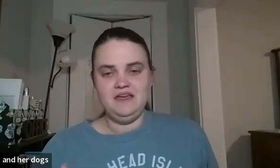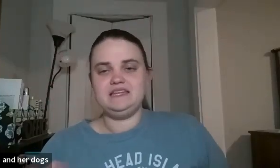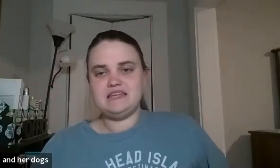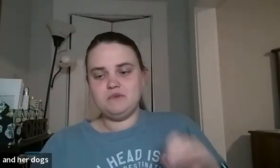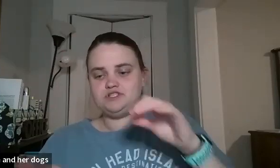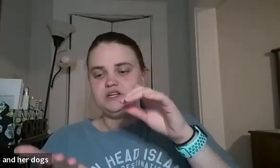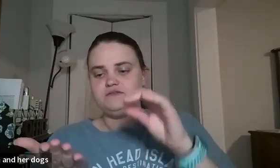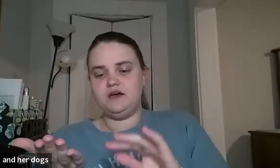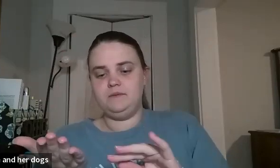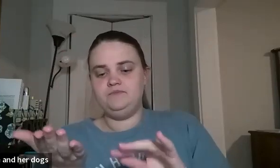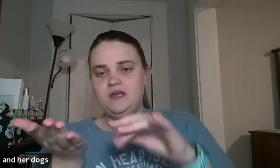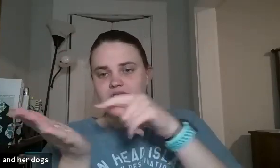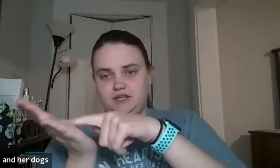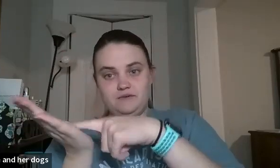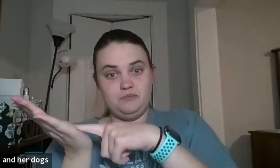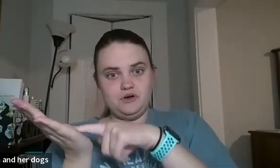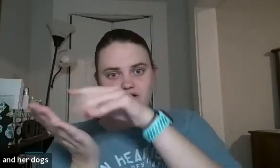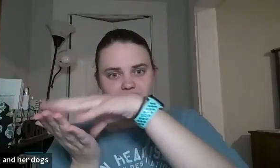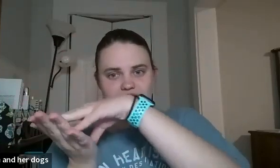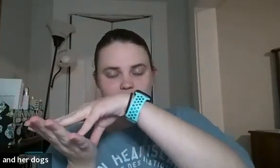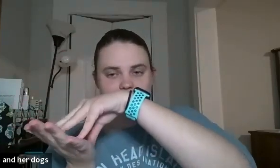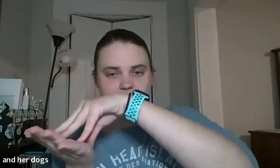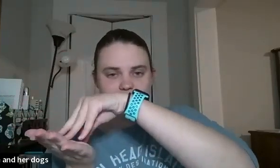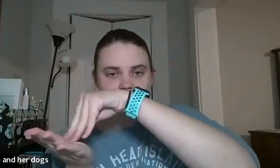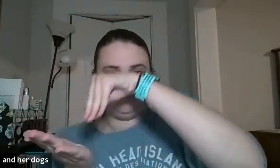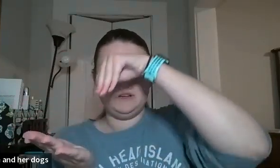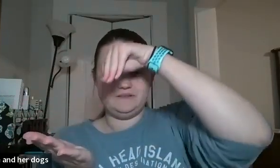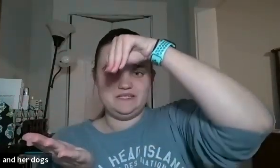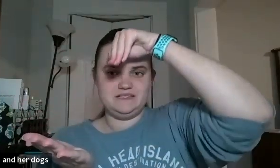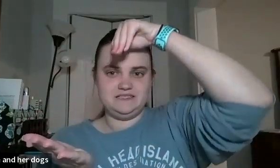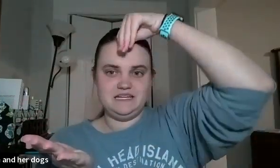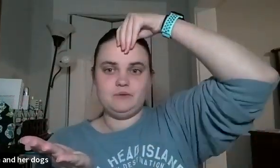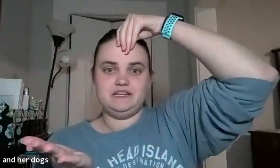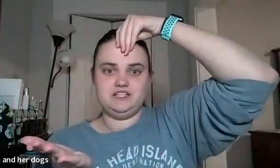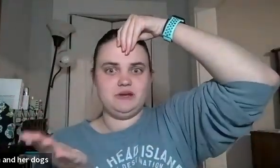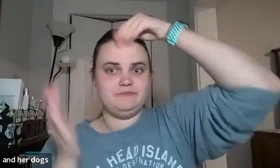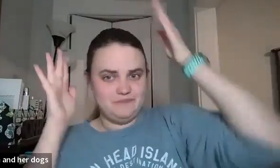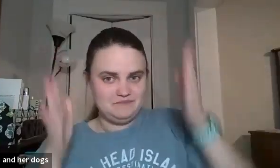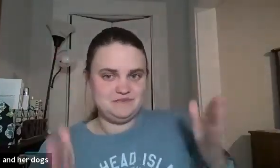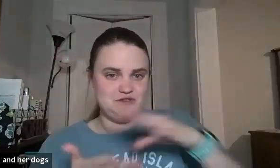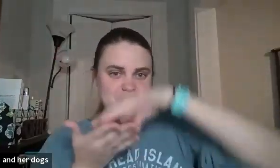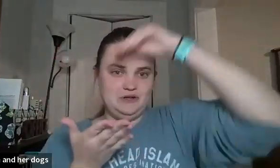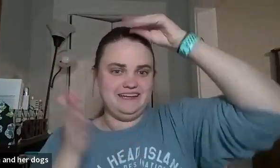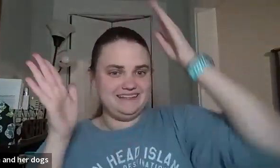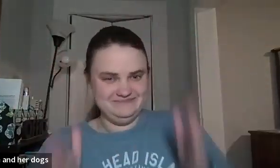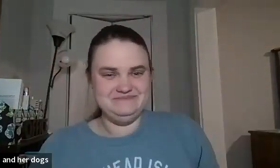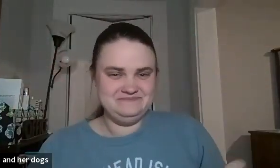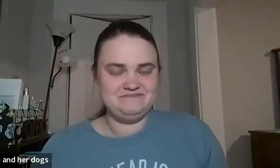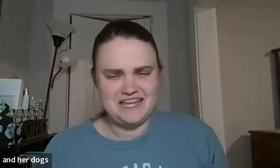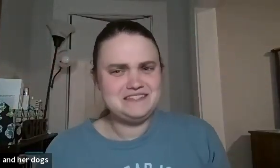It's that motion of like you have a book and all the information from the book is being sucked in and going into your brain. So you're learning it. That's the